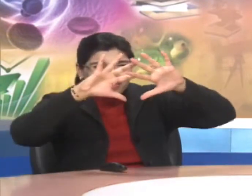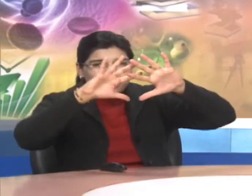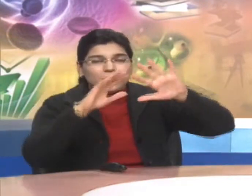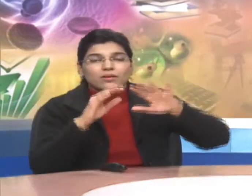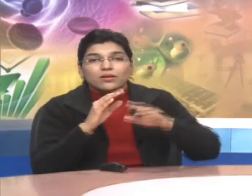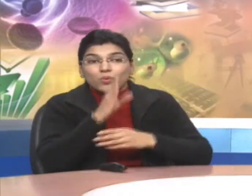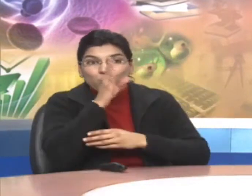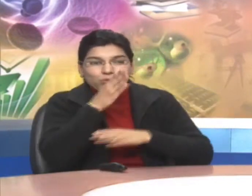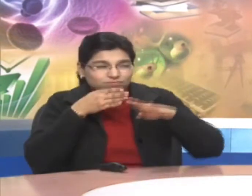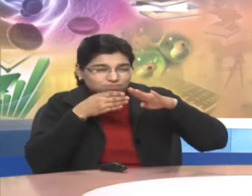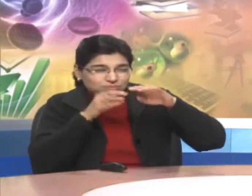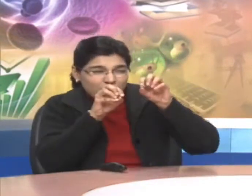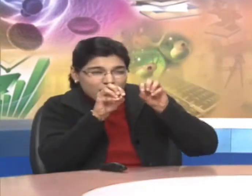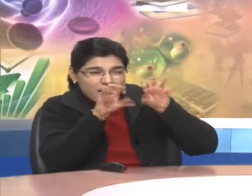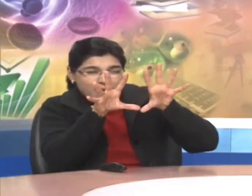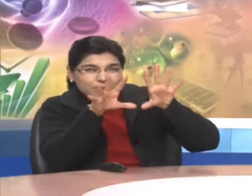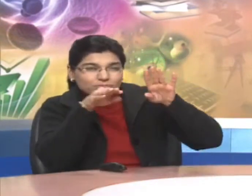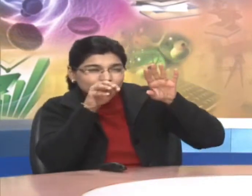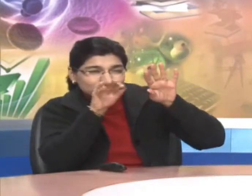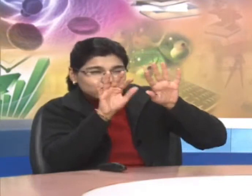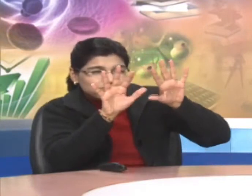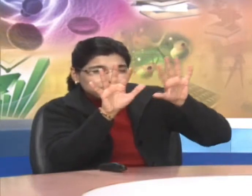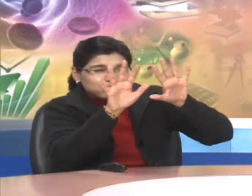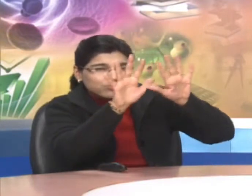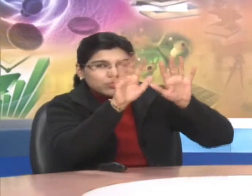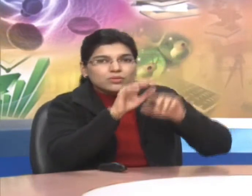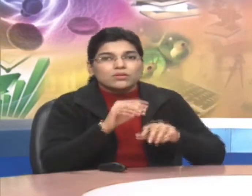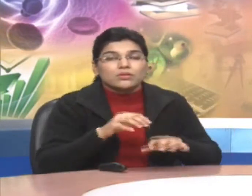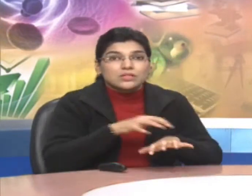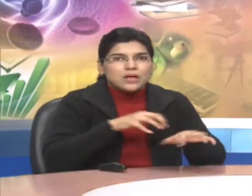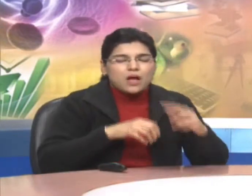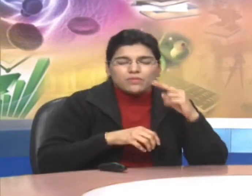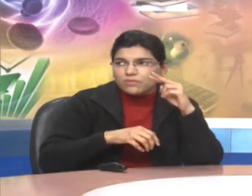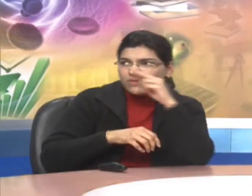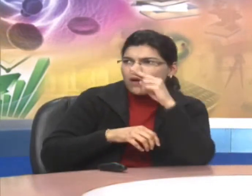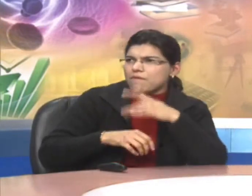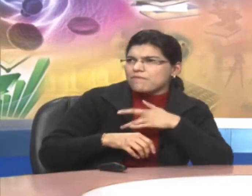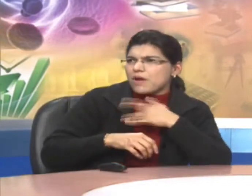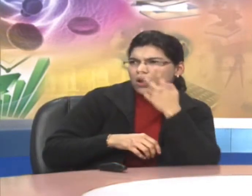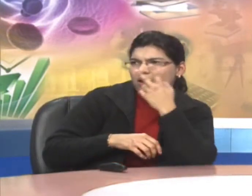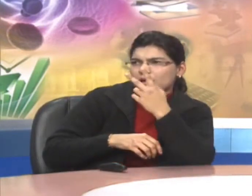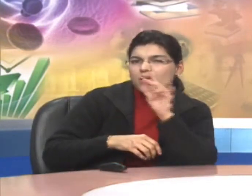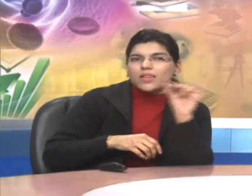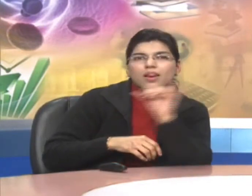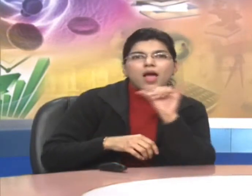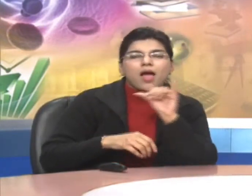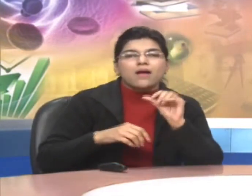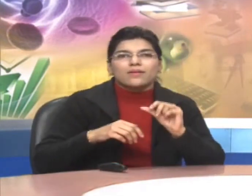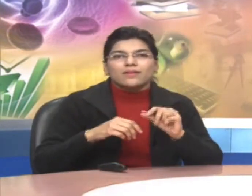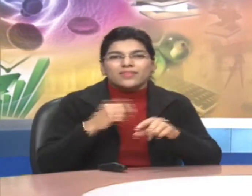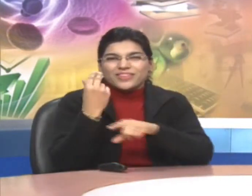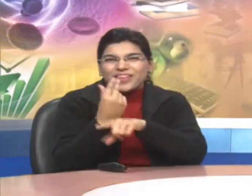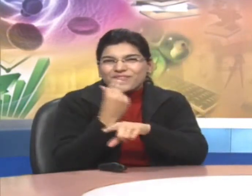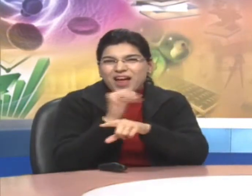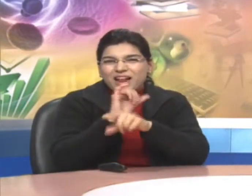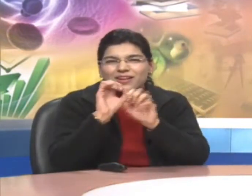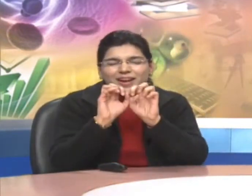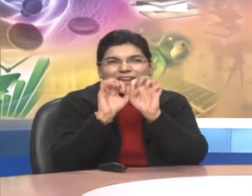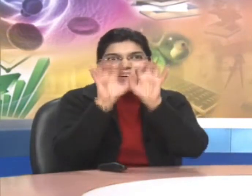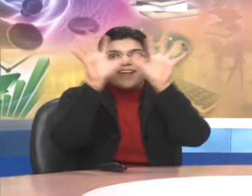mail was approaching. Through the trees beyond the cutting as the train advanced, the glow of the